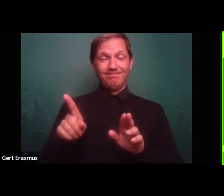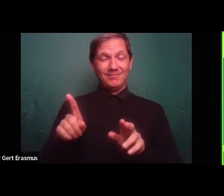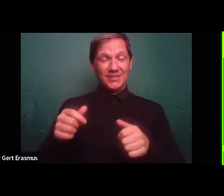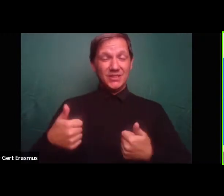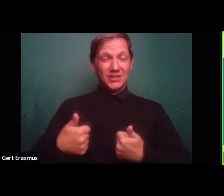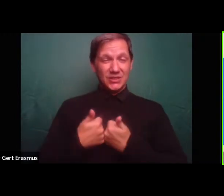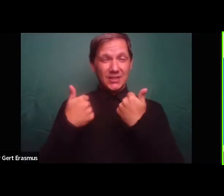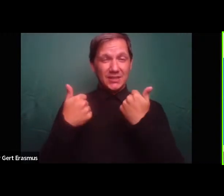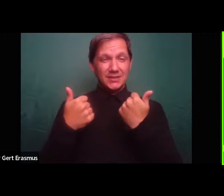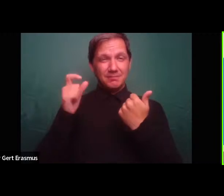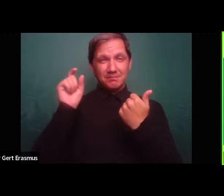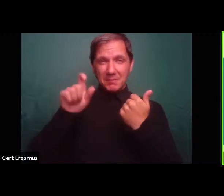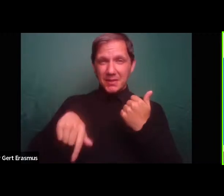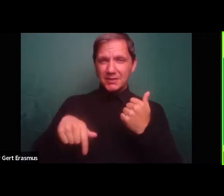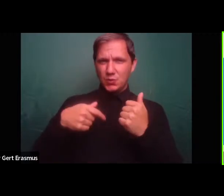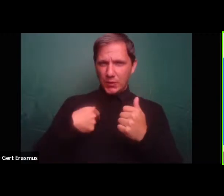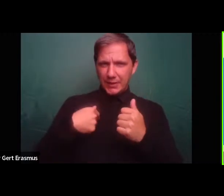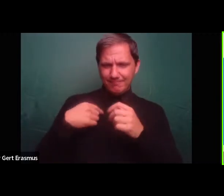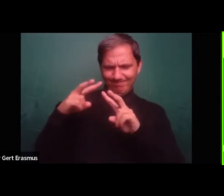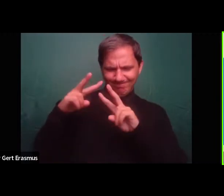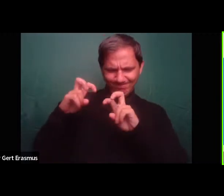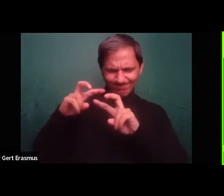be looked at, and which I'm sure